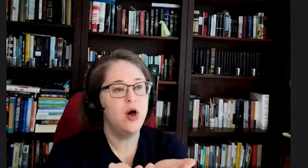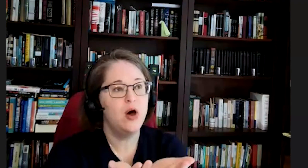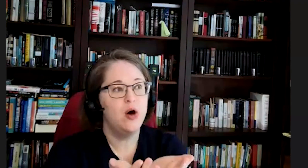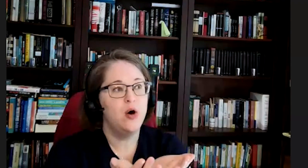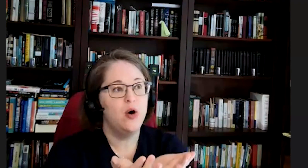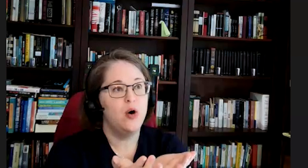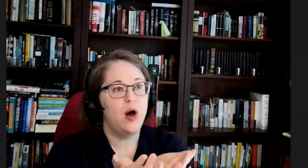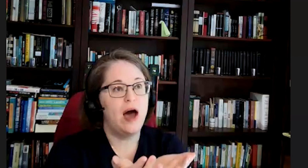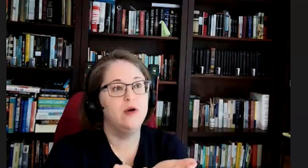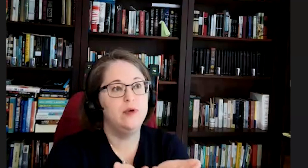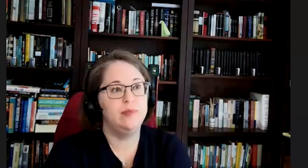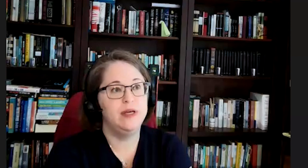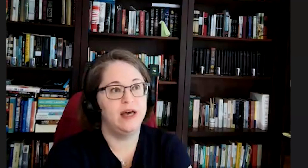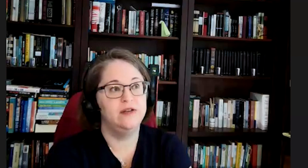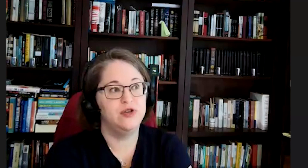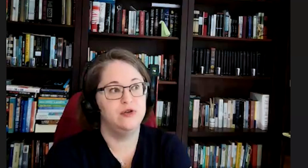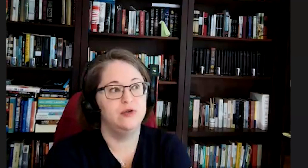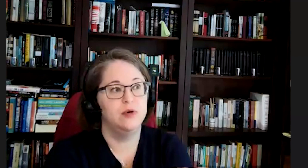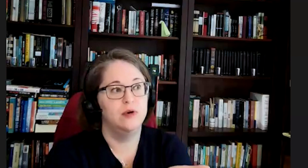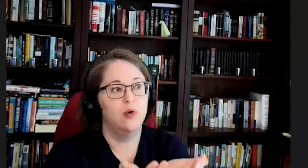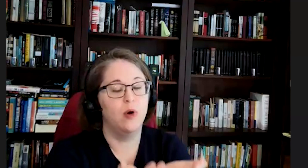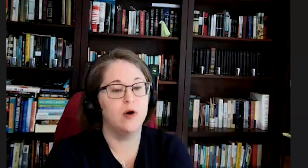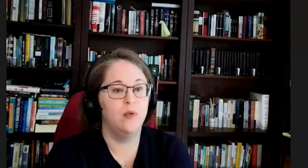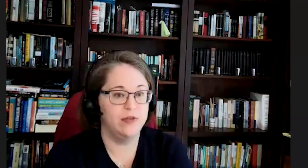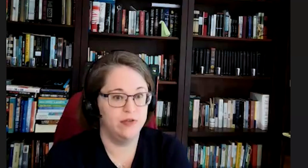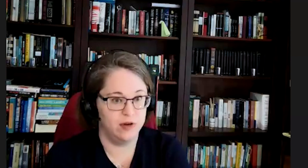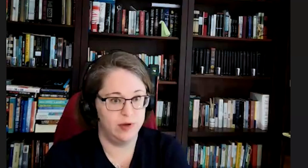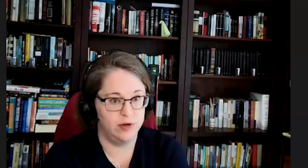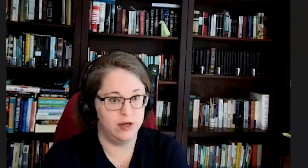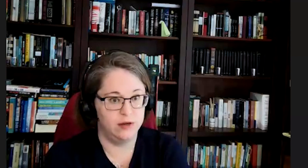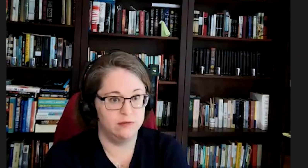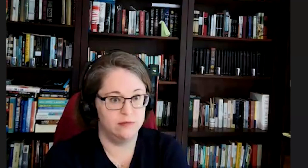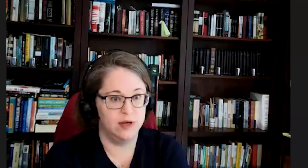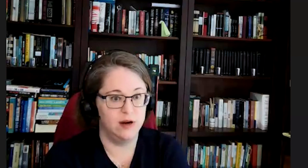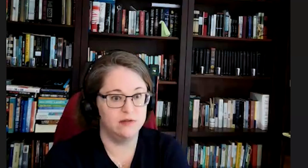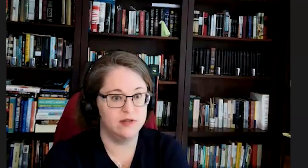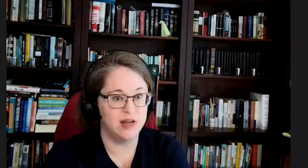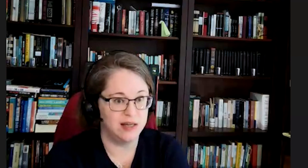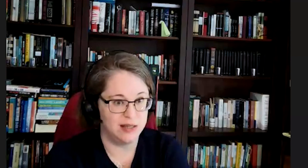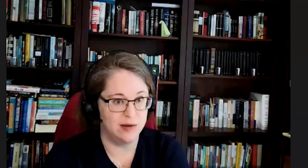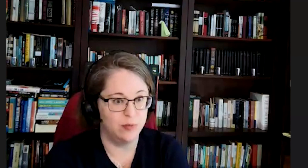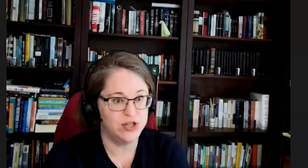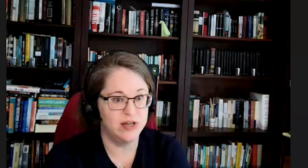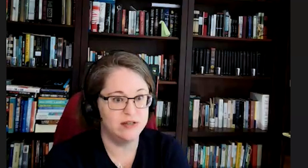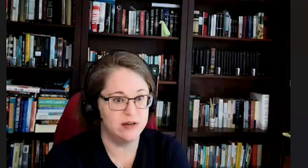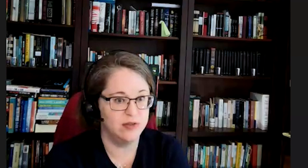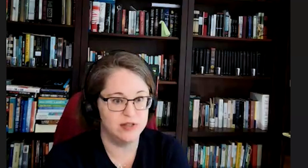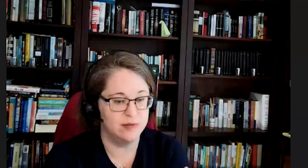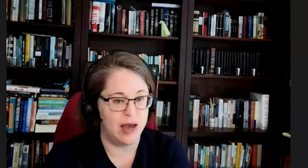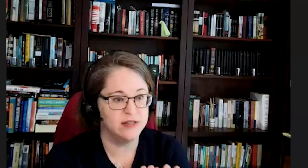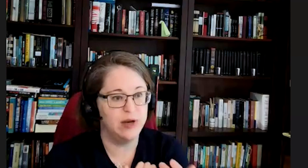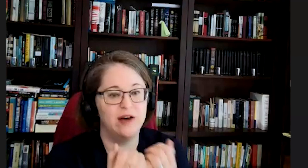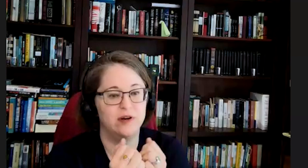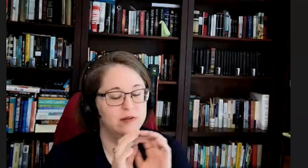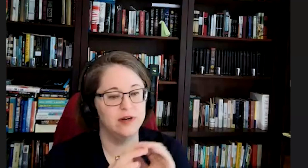But how do we begin to work with the community and not study them, which is